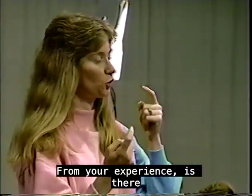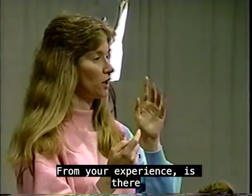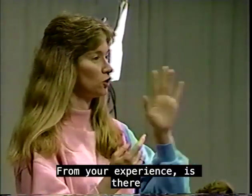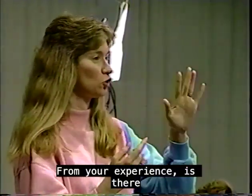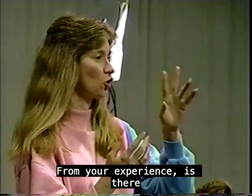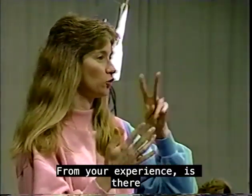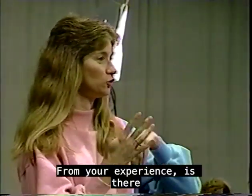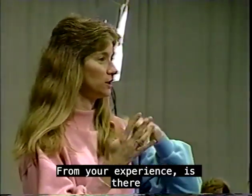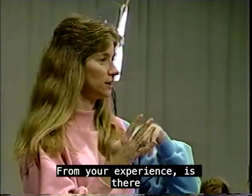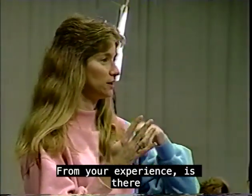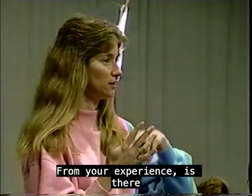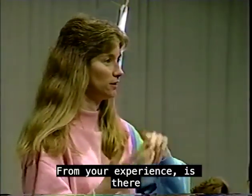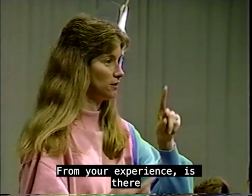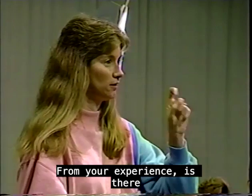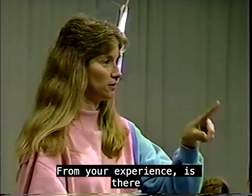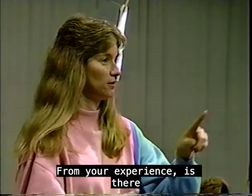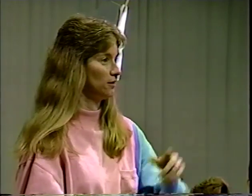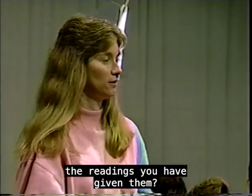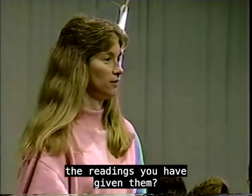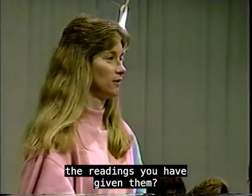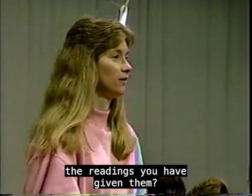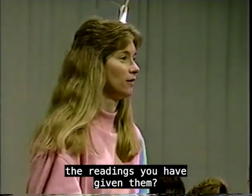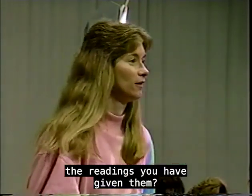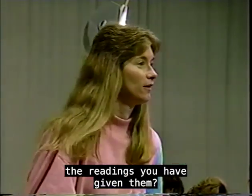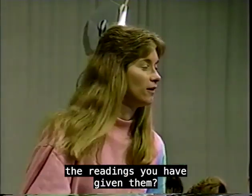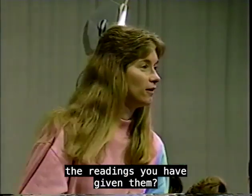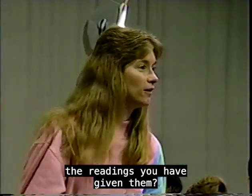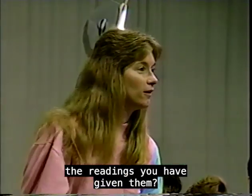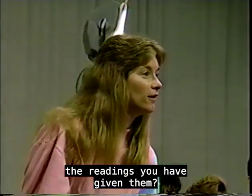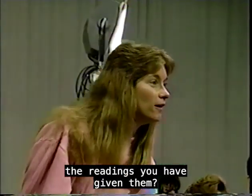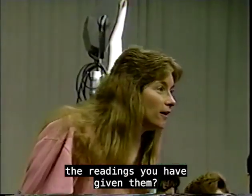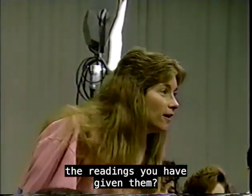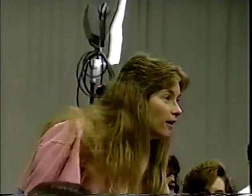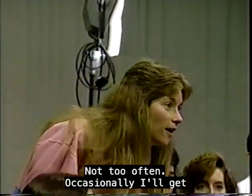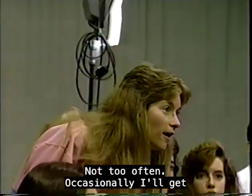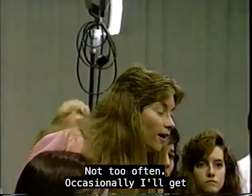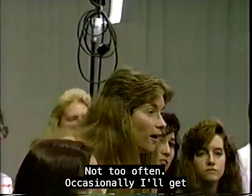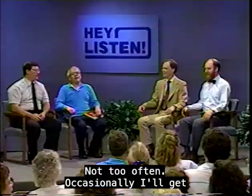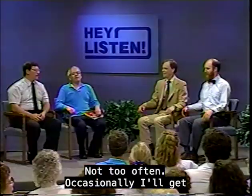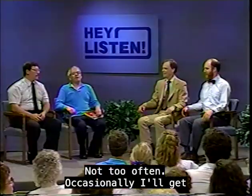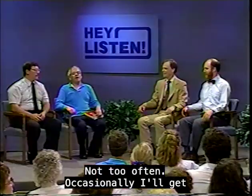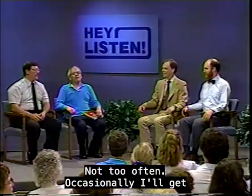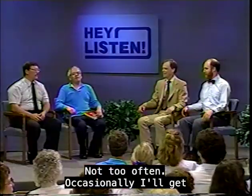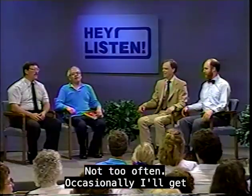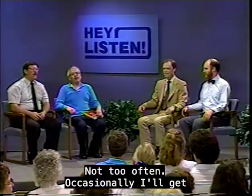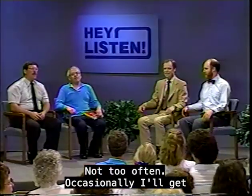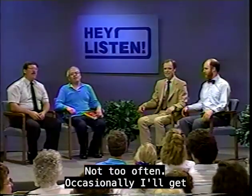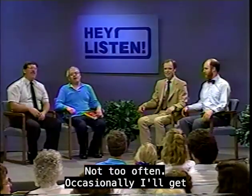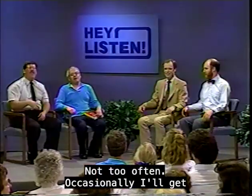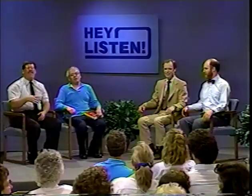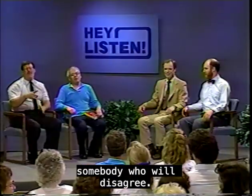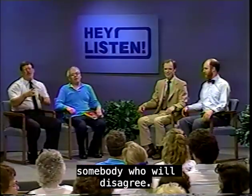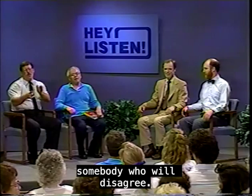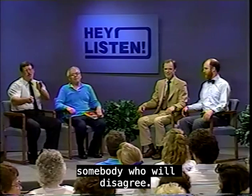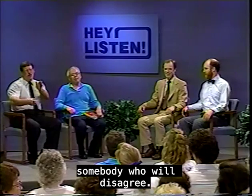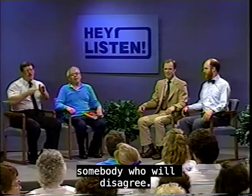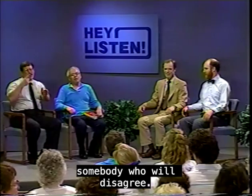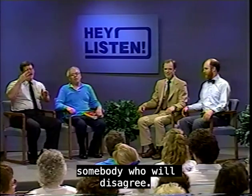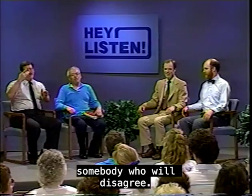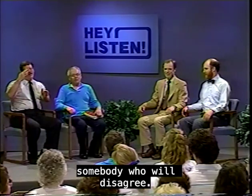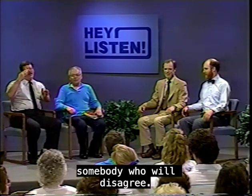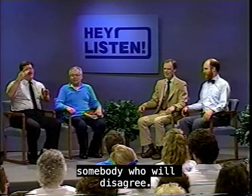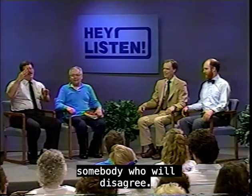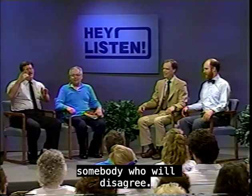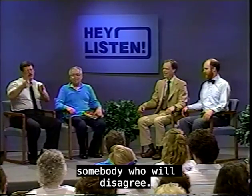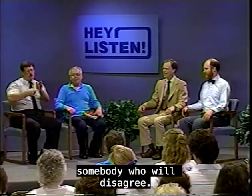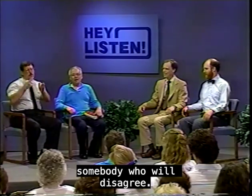From your experience, is there anyone who has disagreed with the readings you have given them? Not too often. Occasionally I'll get somebody